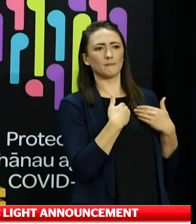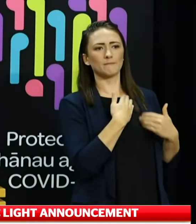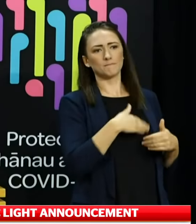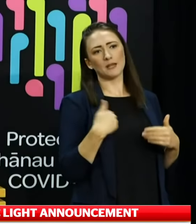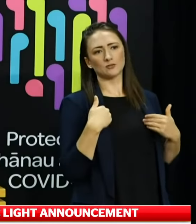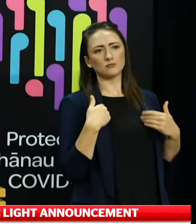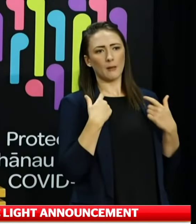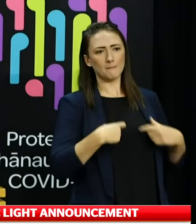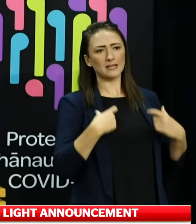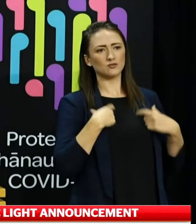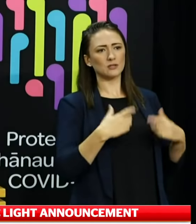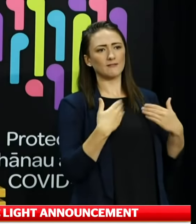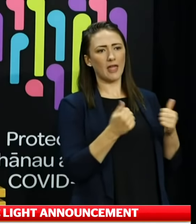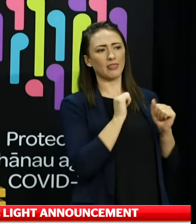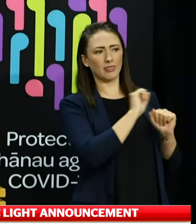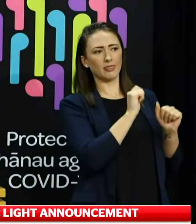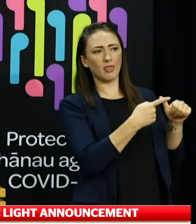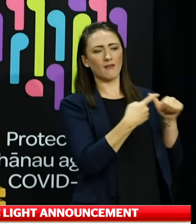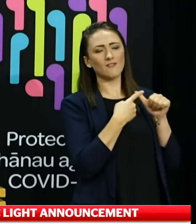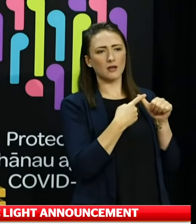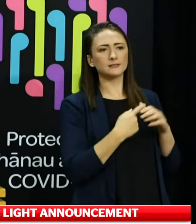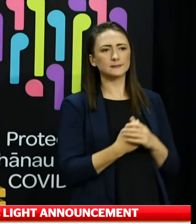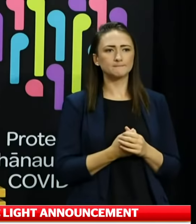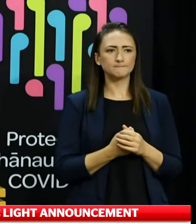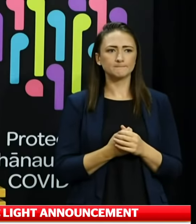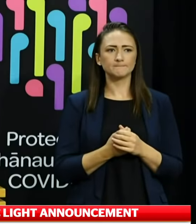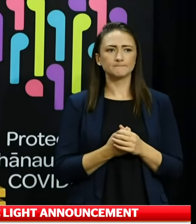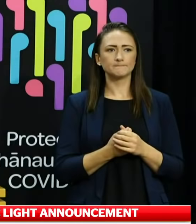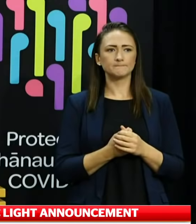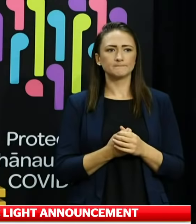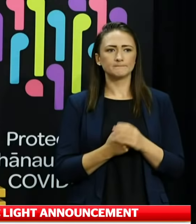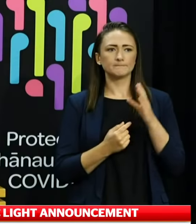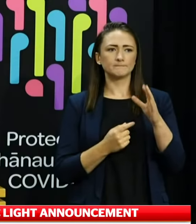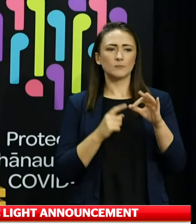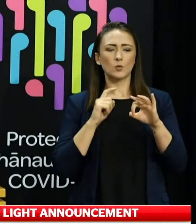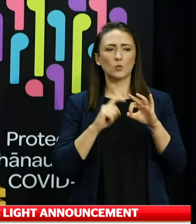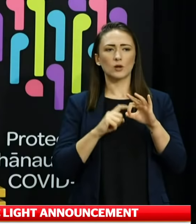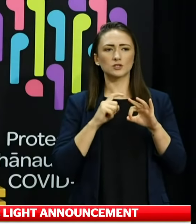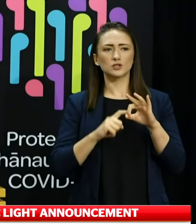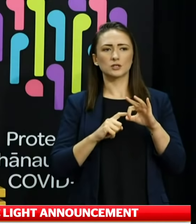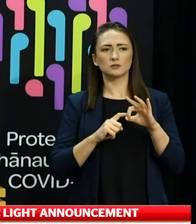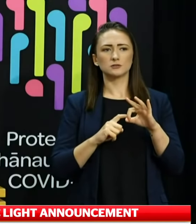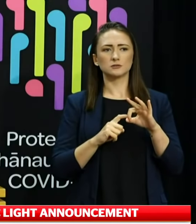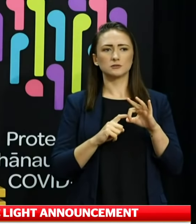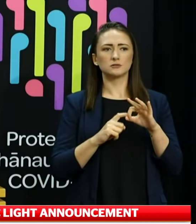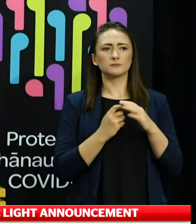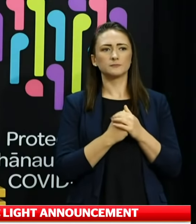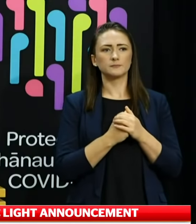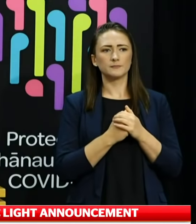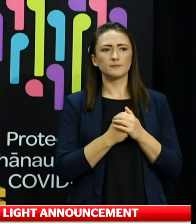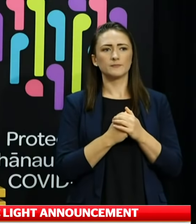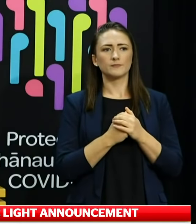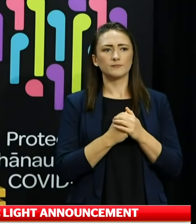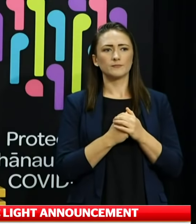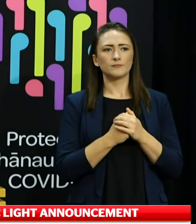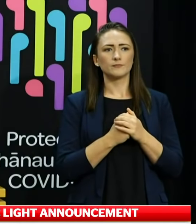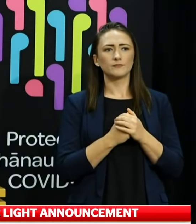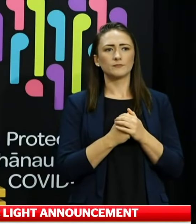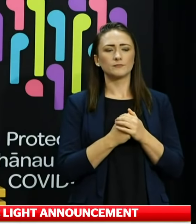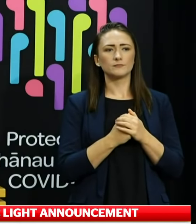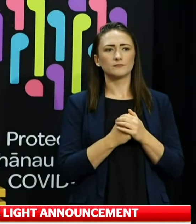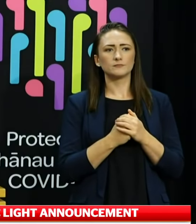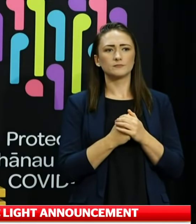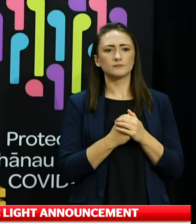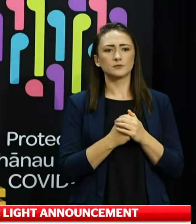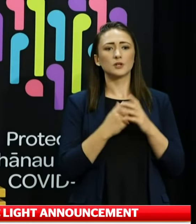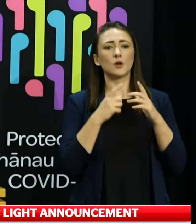self-exemption criteria and the process to do that for masks has been a real sticking point, especially for retail who are getting a lot of abuse. Have you made